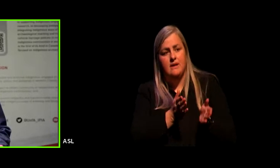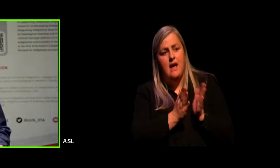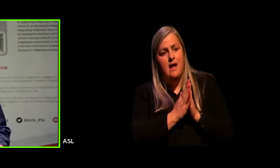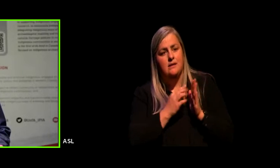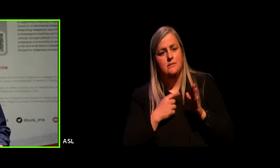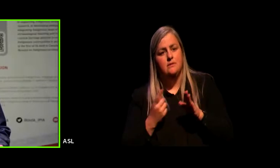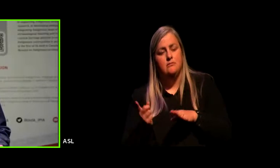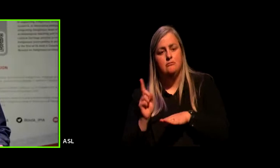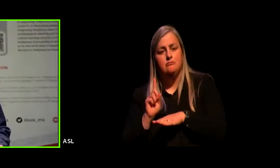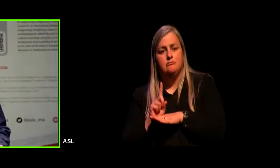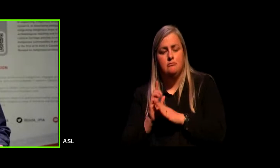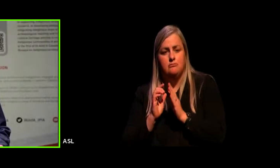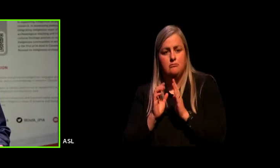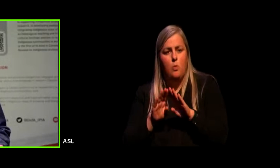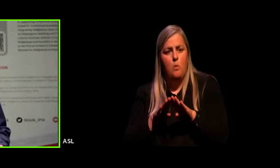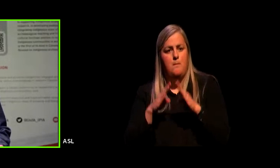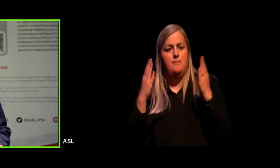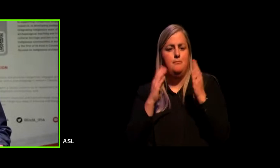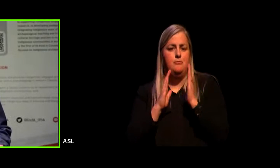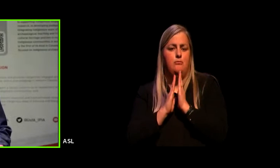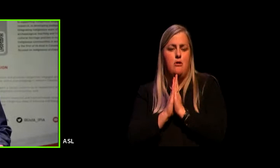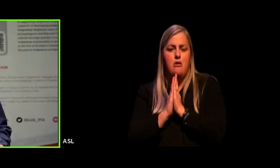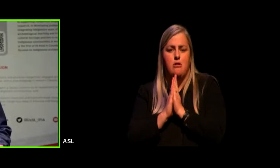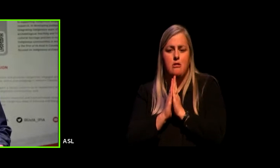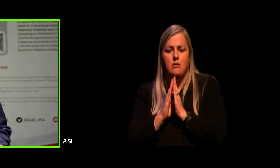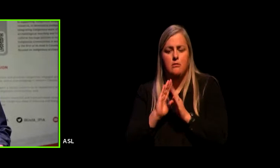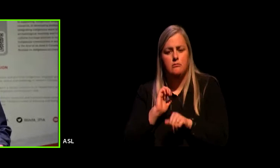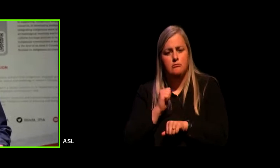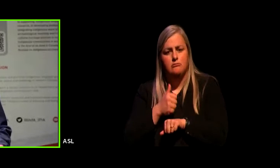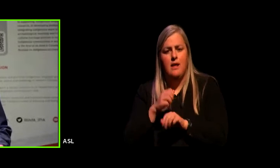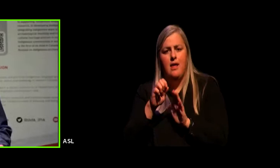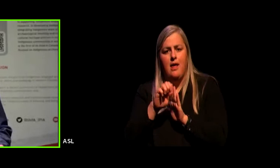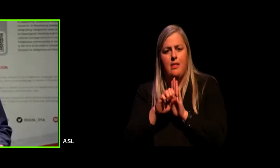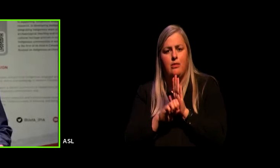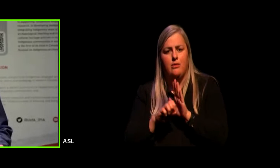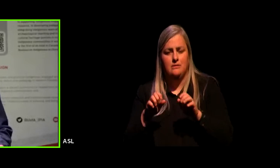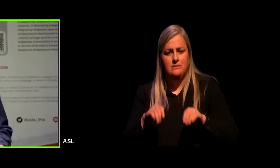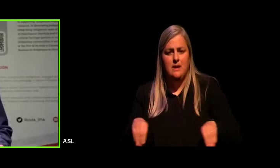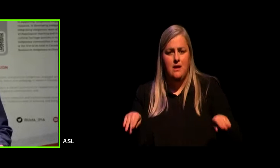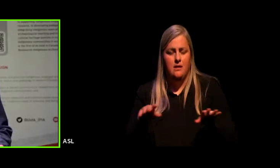prayer and to create an ethical space.